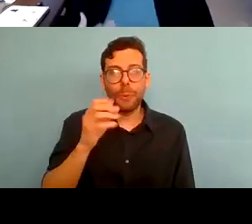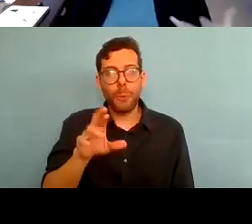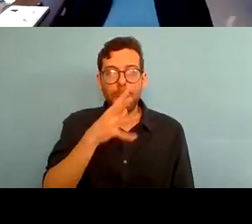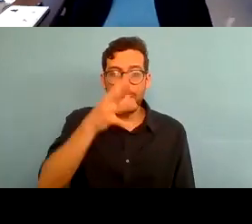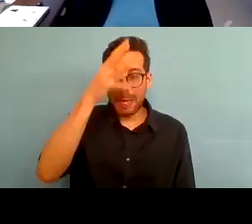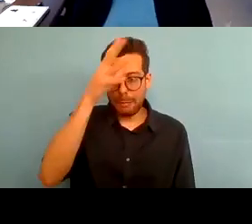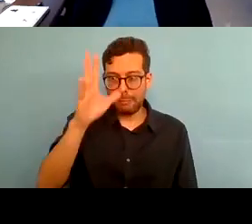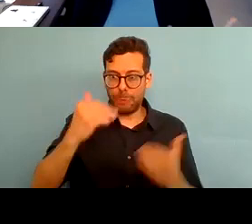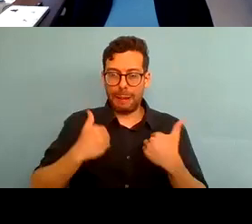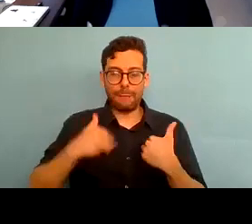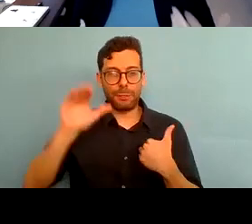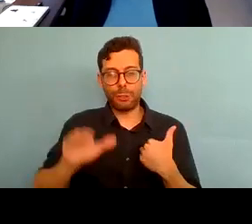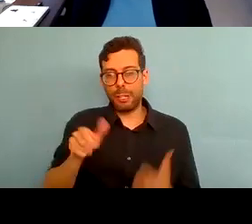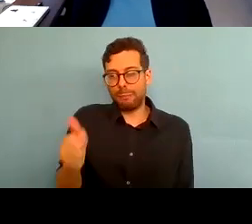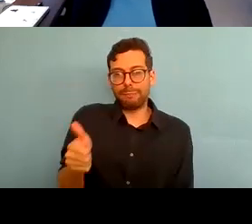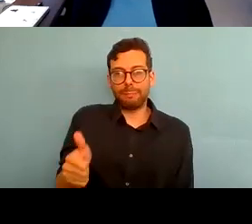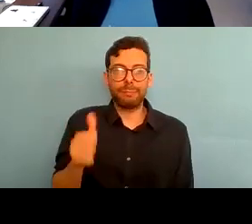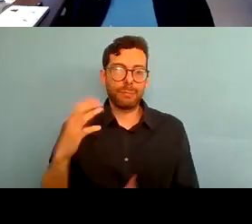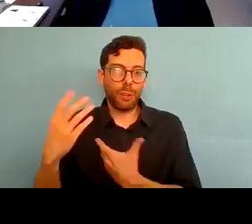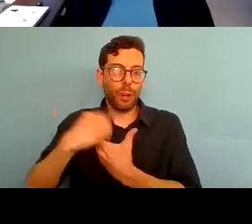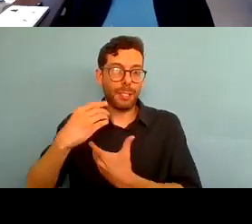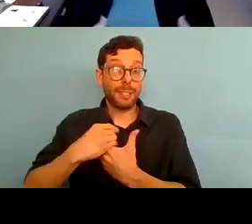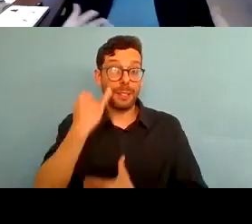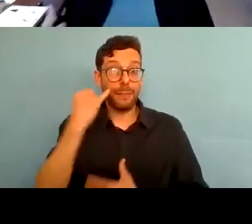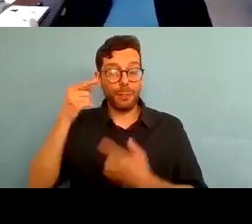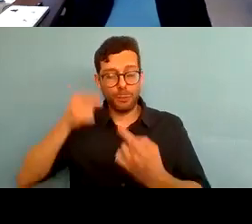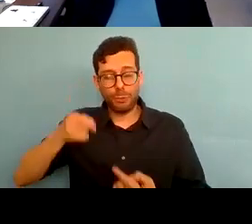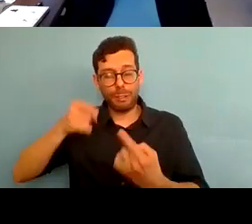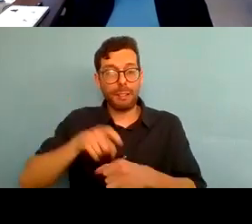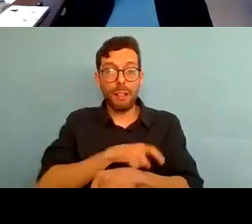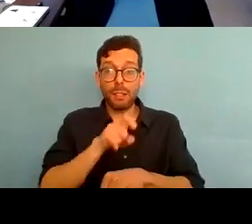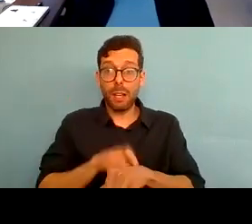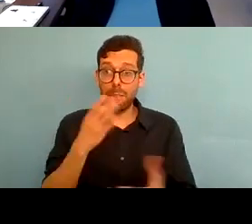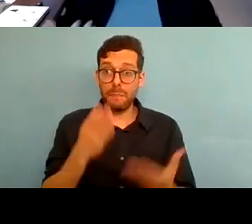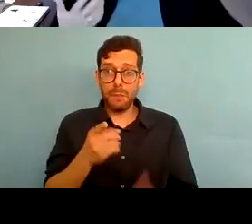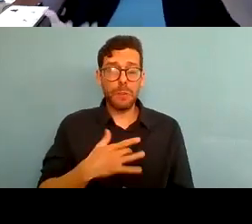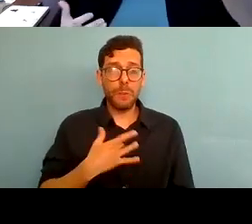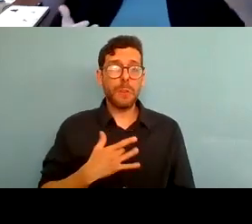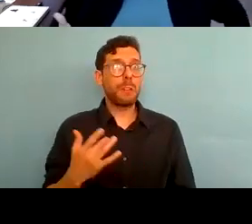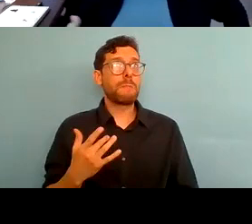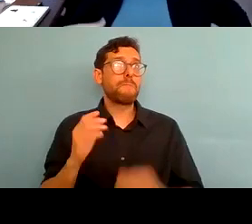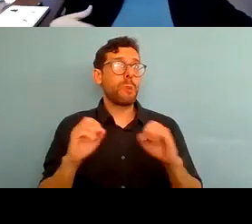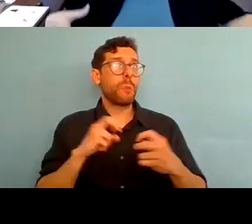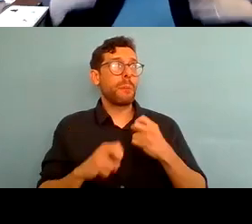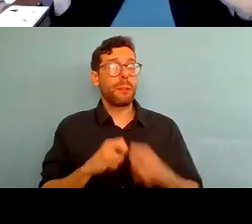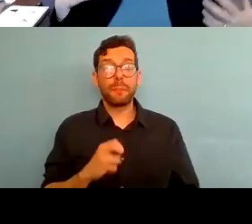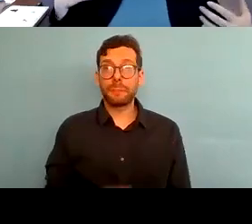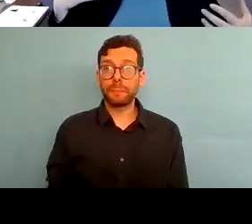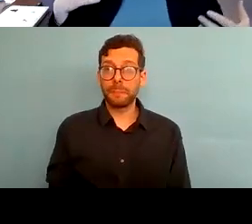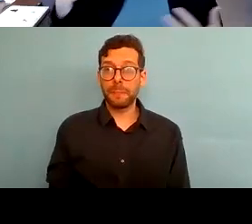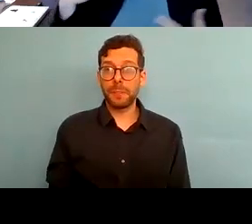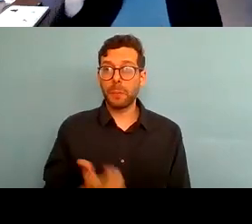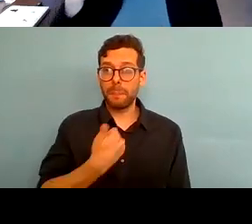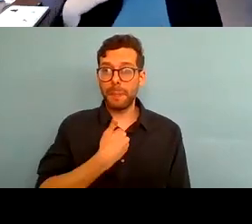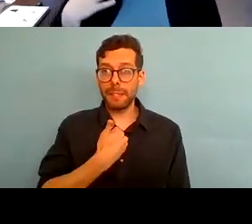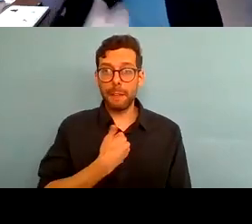been struggling with something for a long time, you may not even think it's a problem anymore. So I often like to refer to my own, I have a